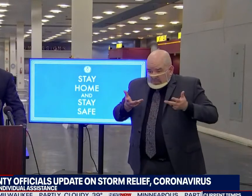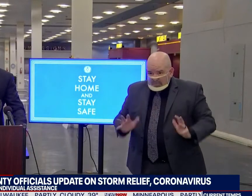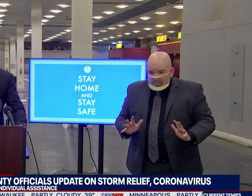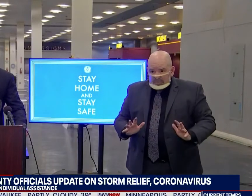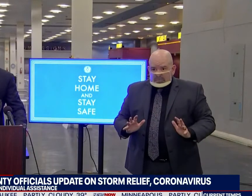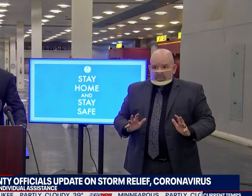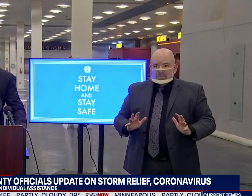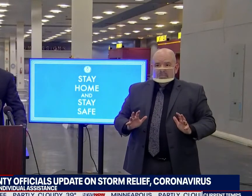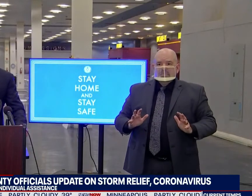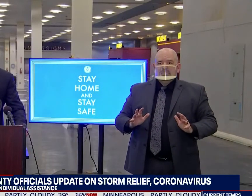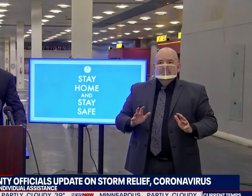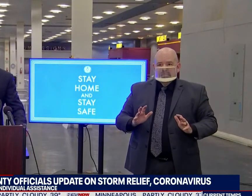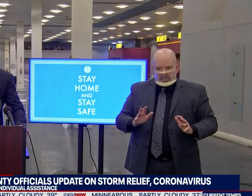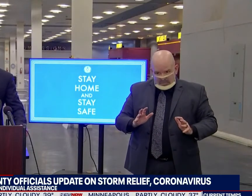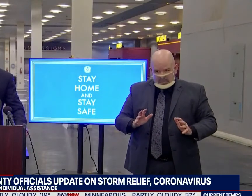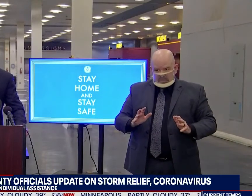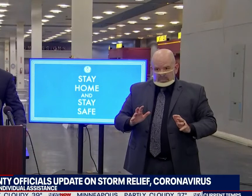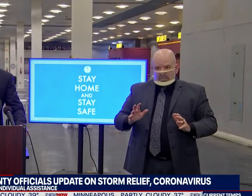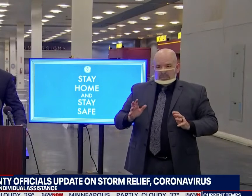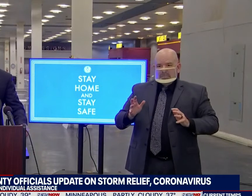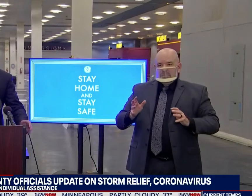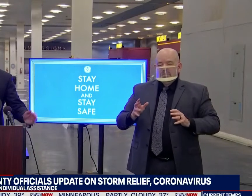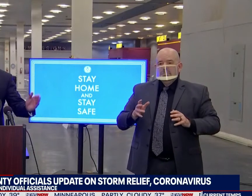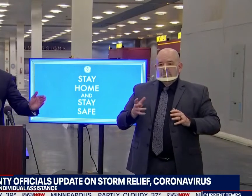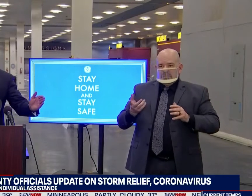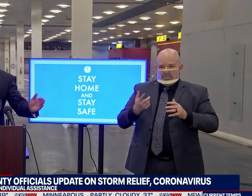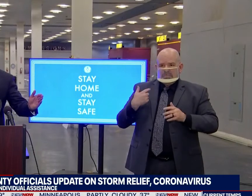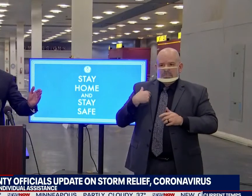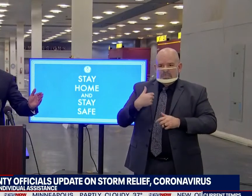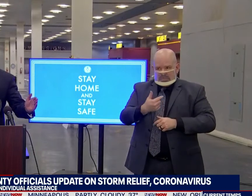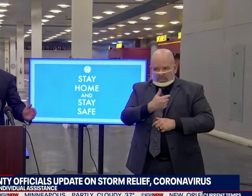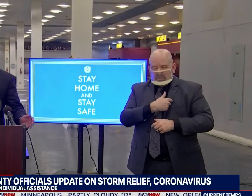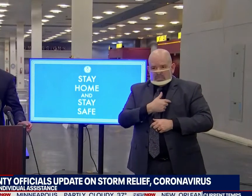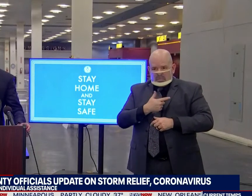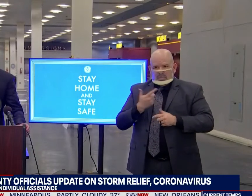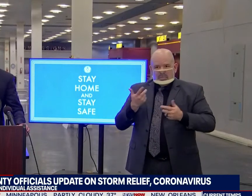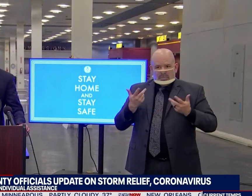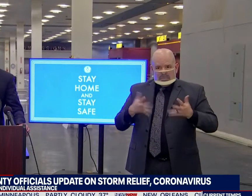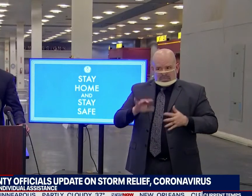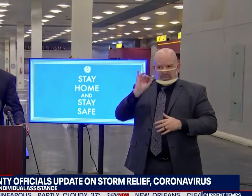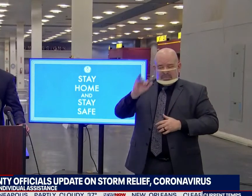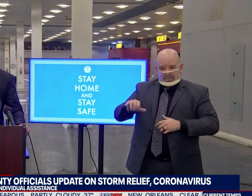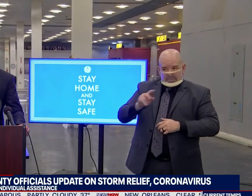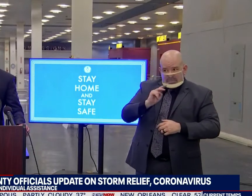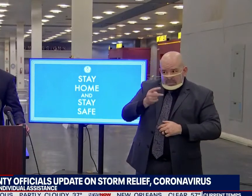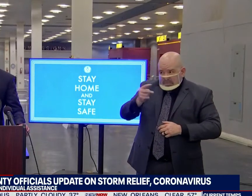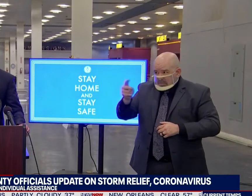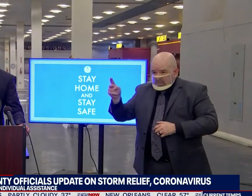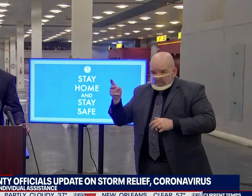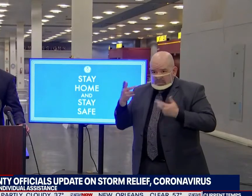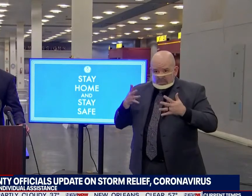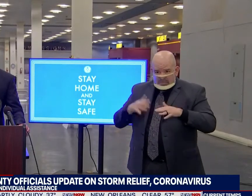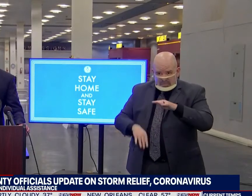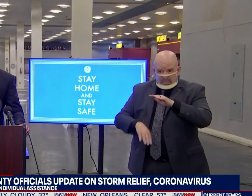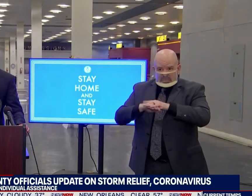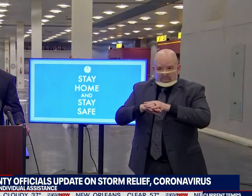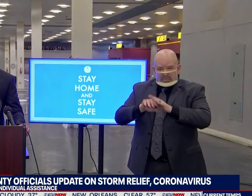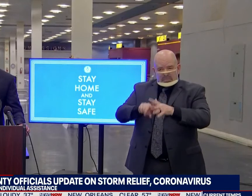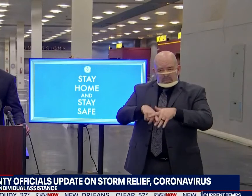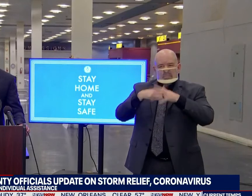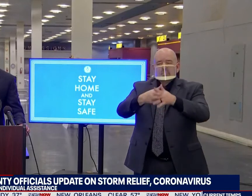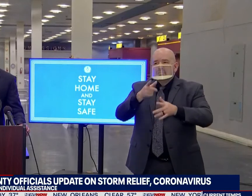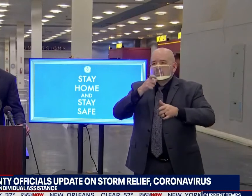closures and we're going to um start those who are most delayed first for their second dose. So, please be patient.